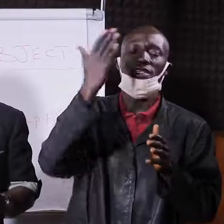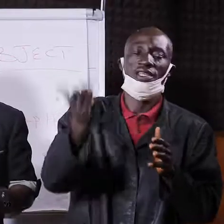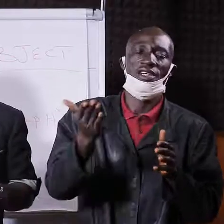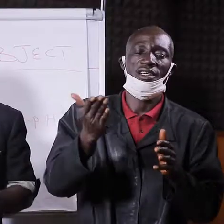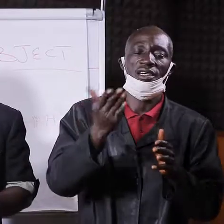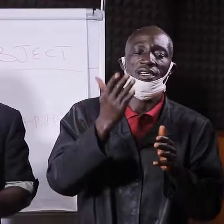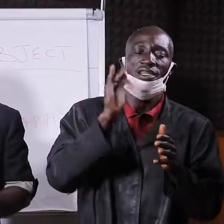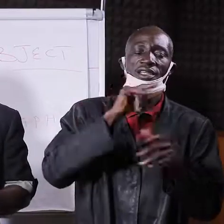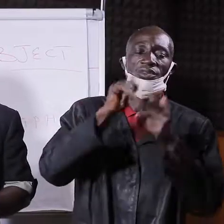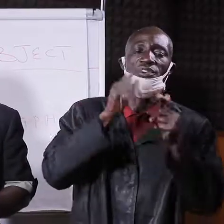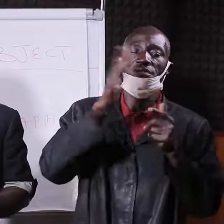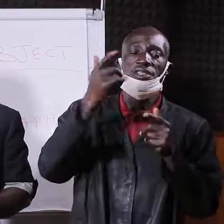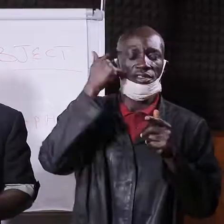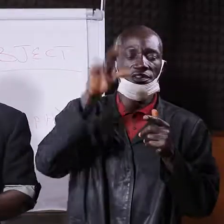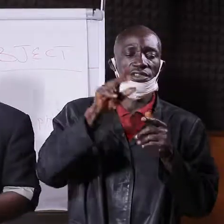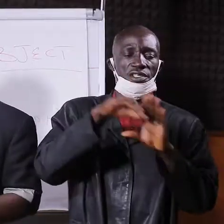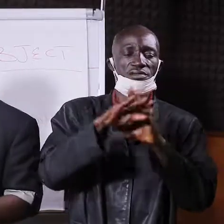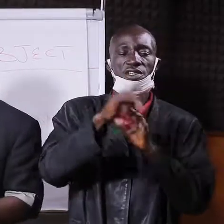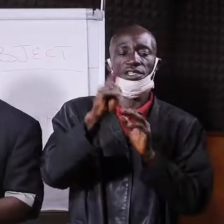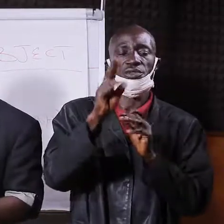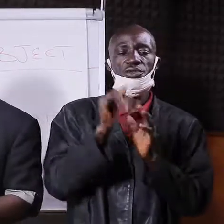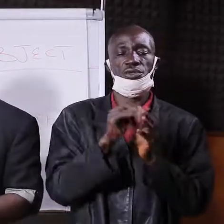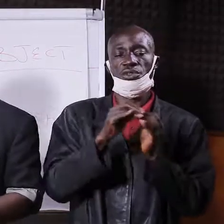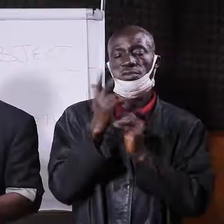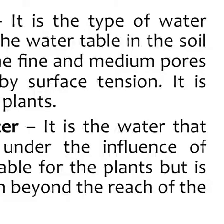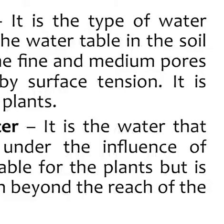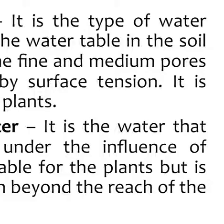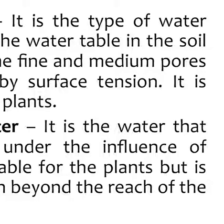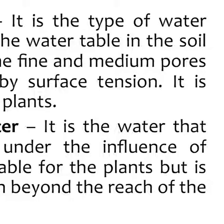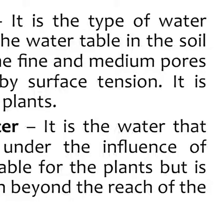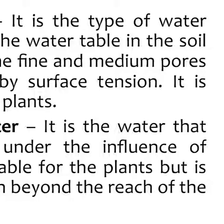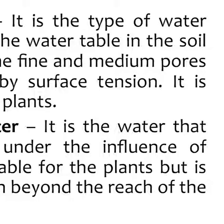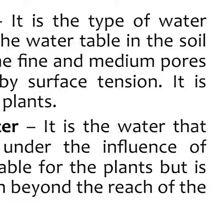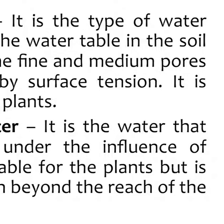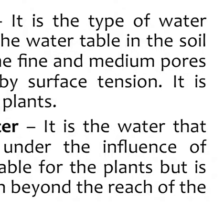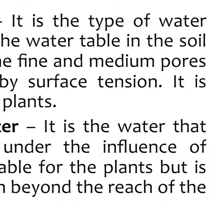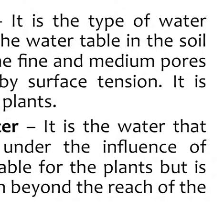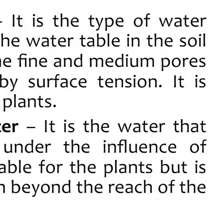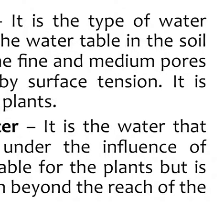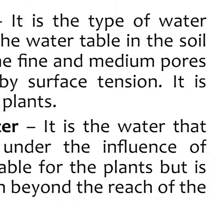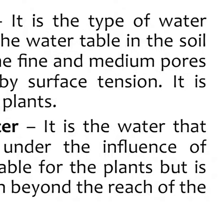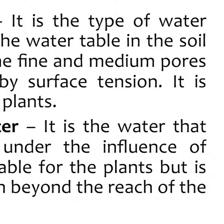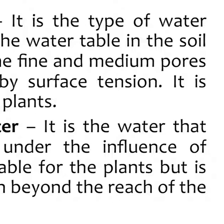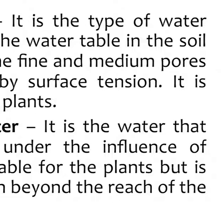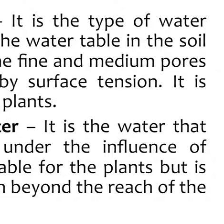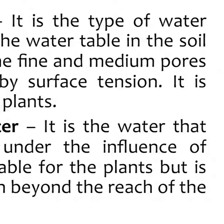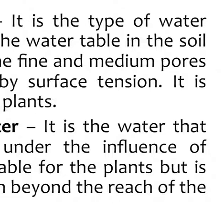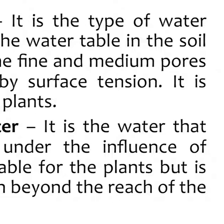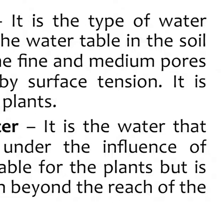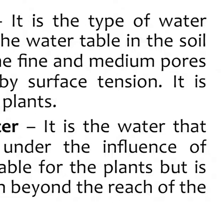will be there for the plant's use. Number 3, we have what we call capillary